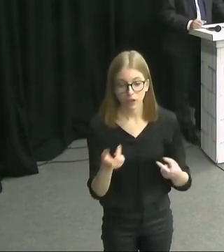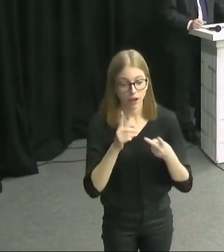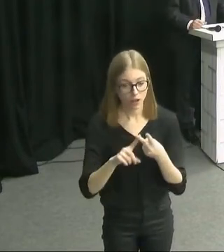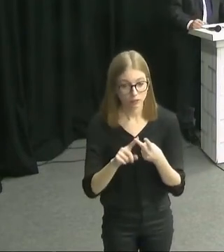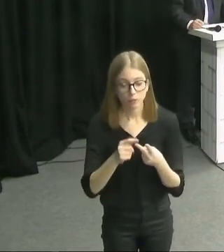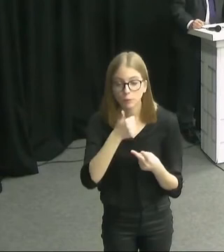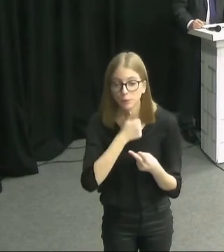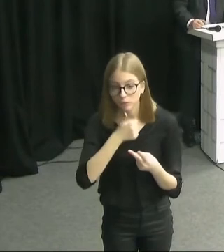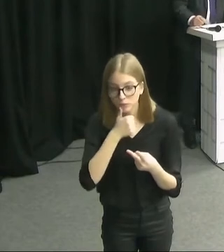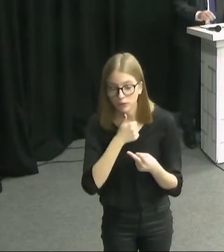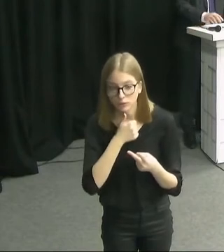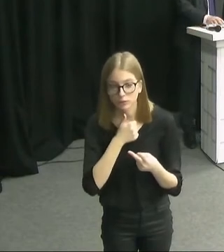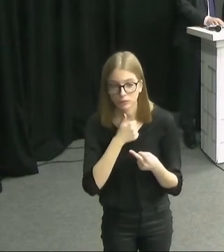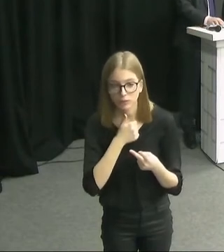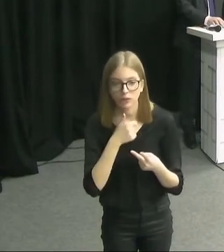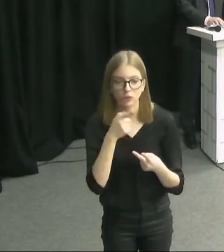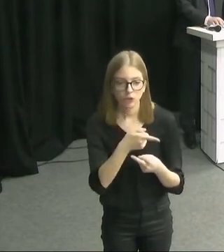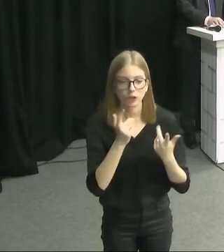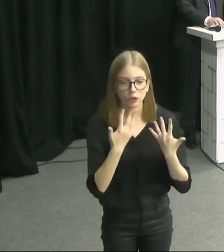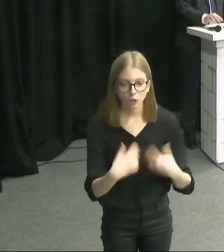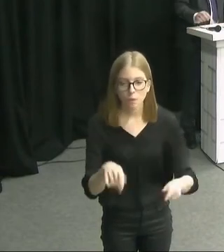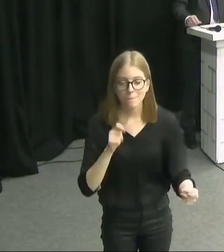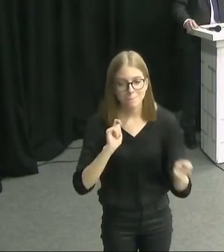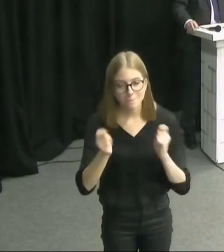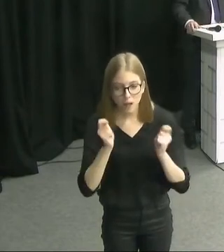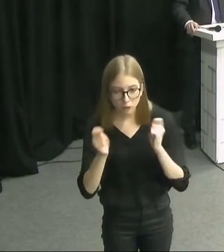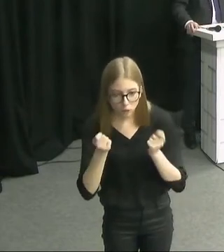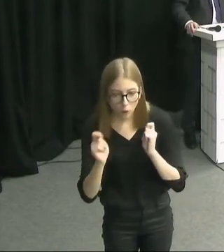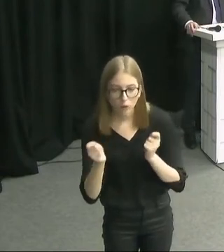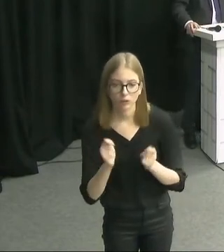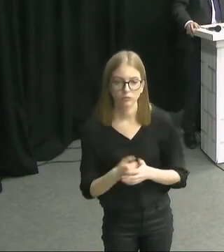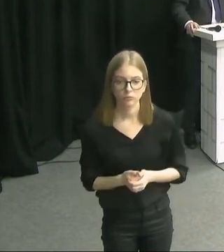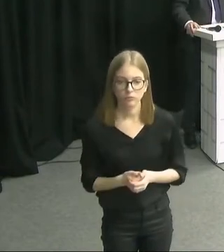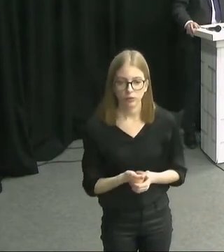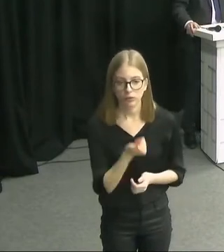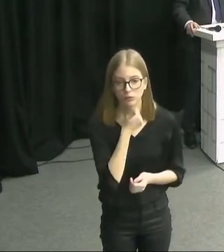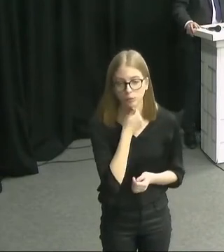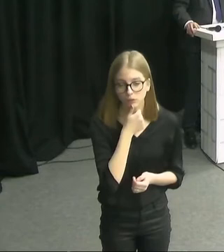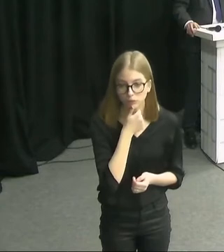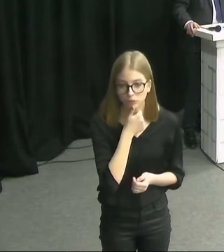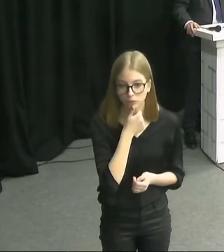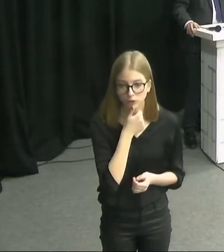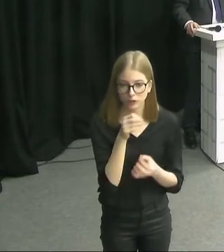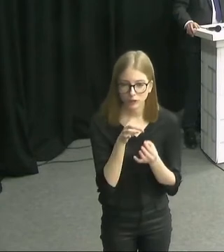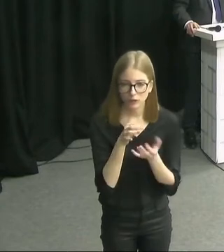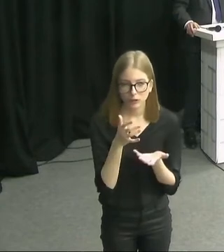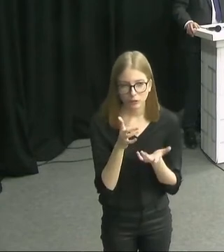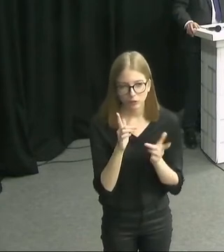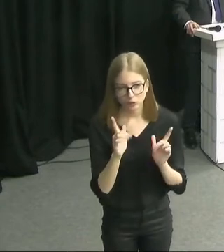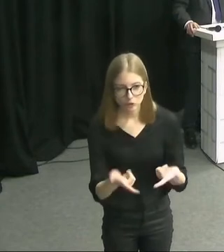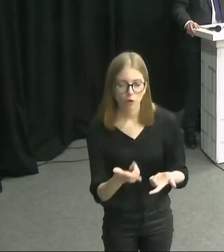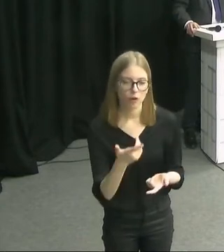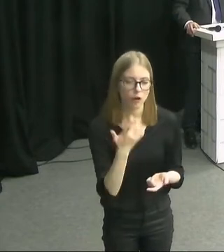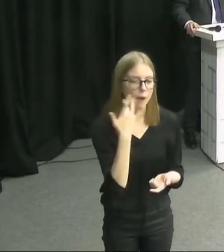Now, the Americans have something that's called shadowing. The alumni invite